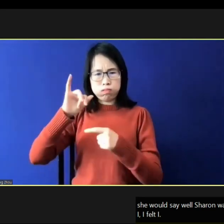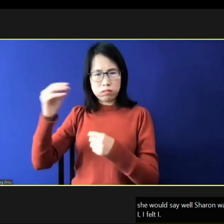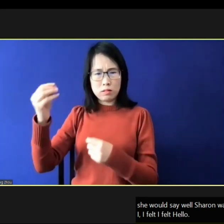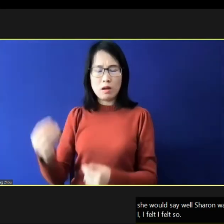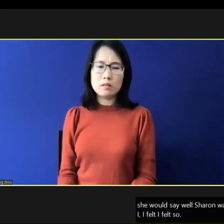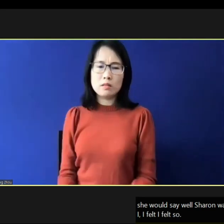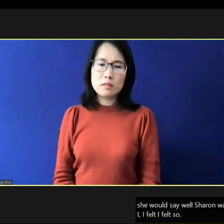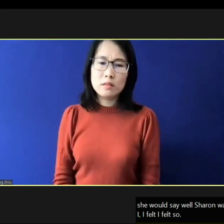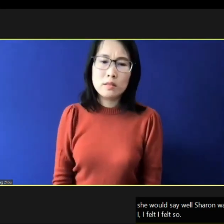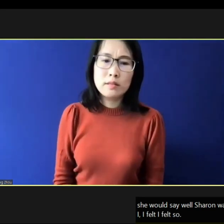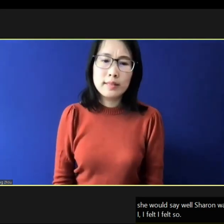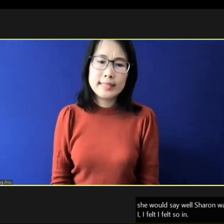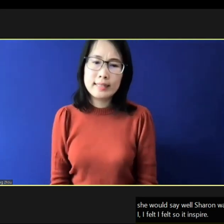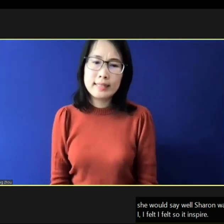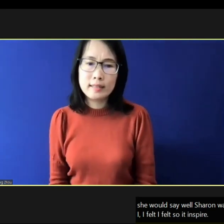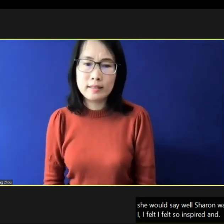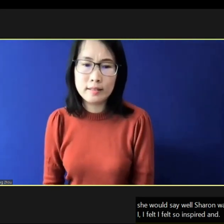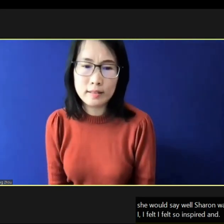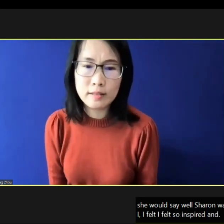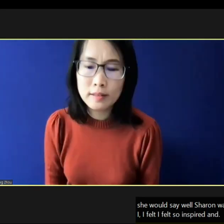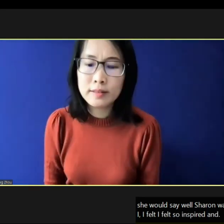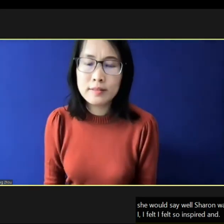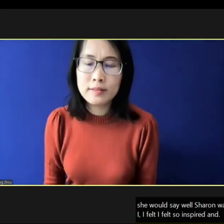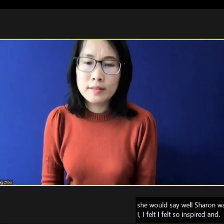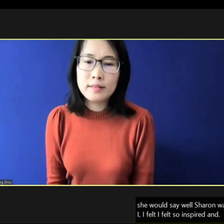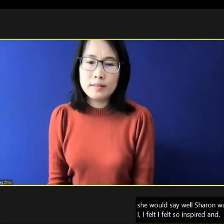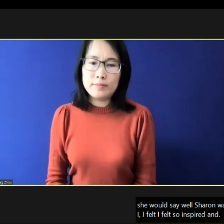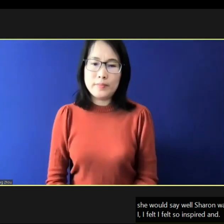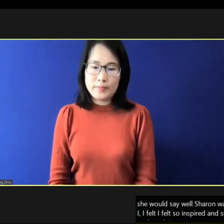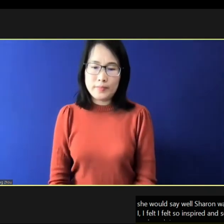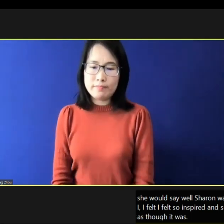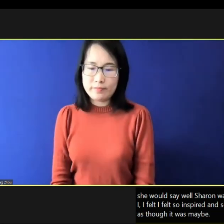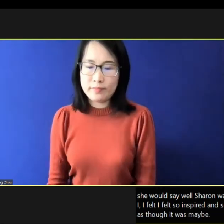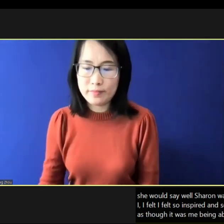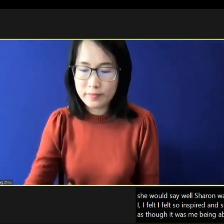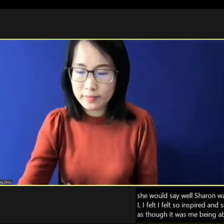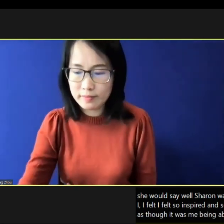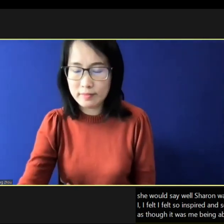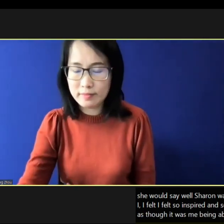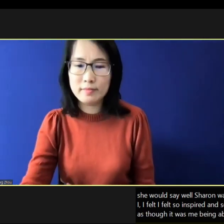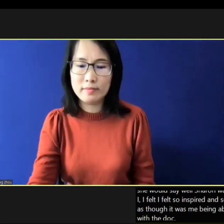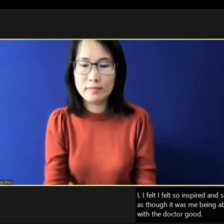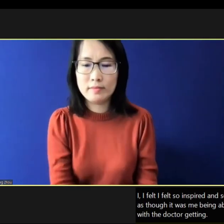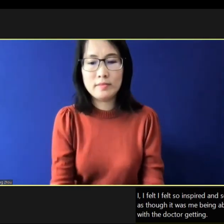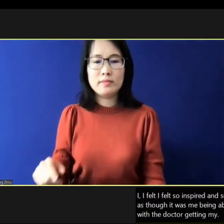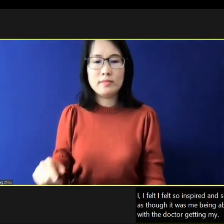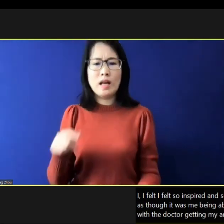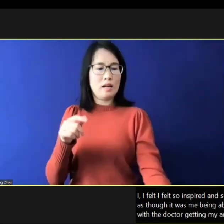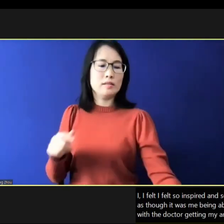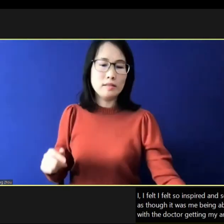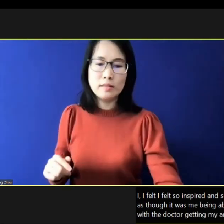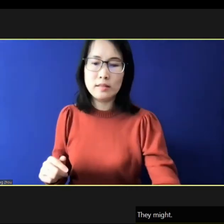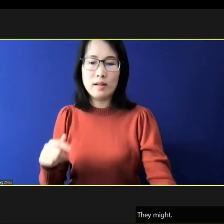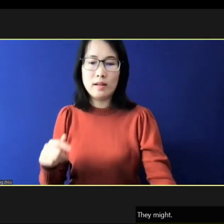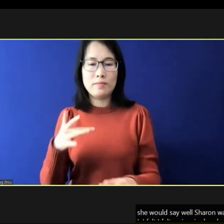I felt so inspired and so empowered, because I felt as though it was me being able to communicate directly with the doctor, getting